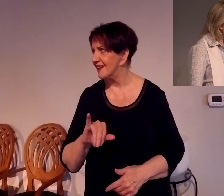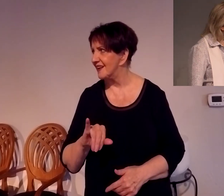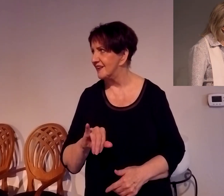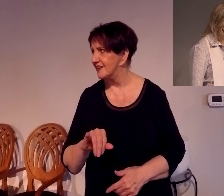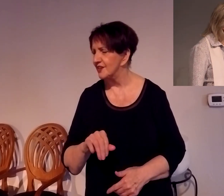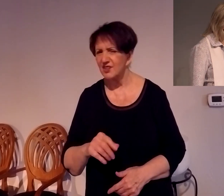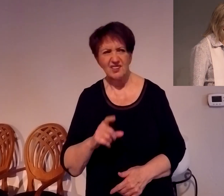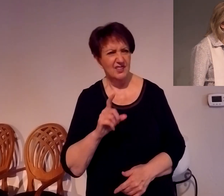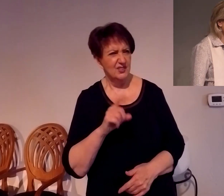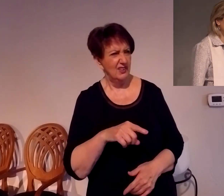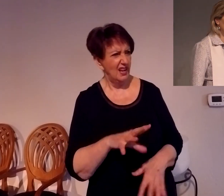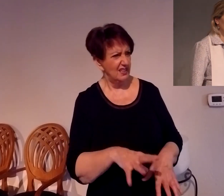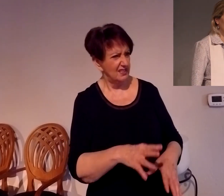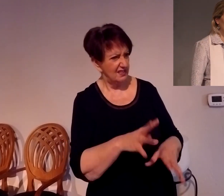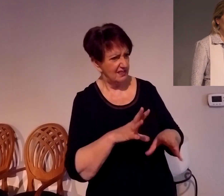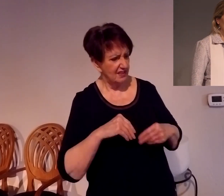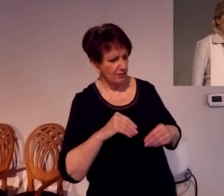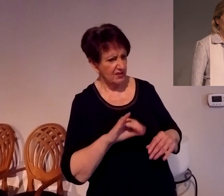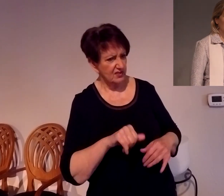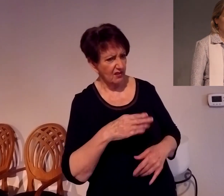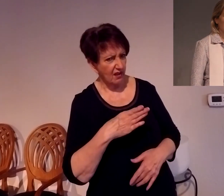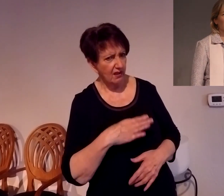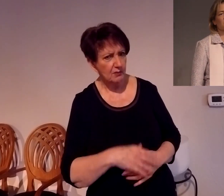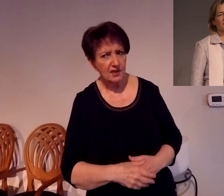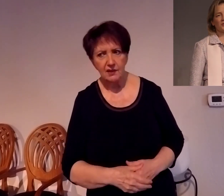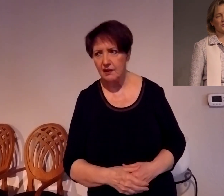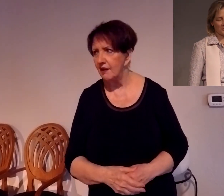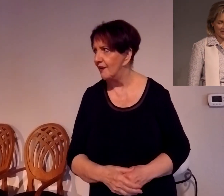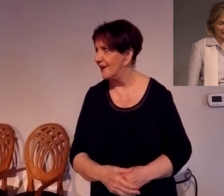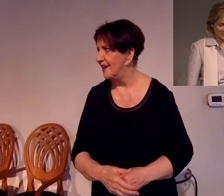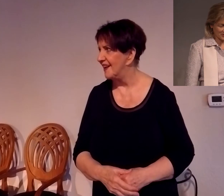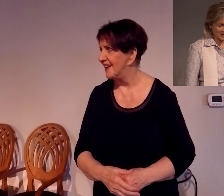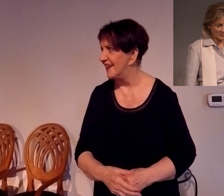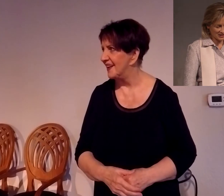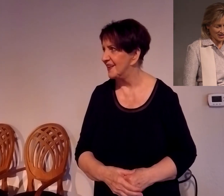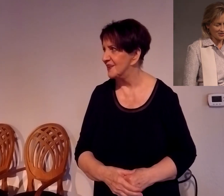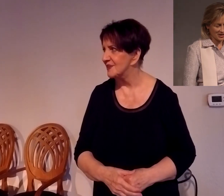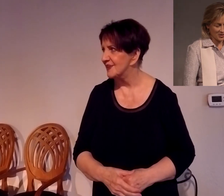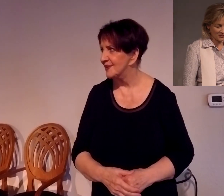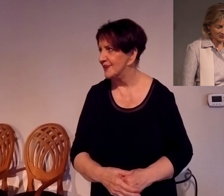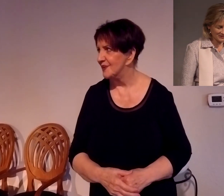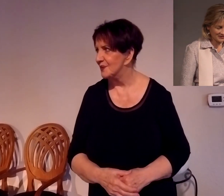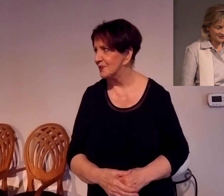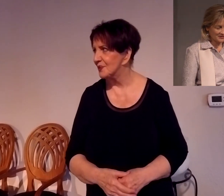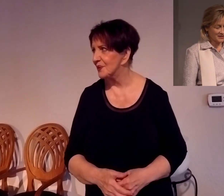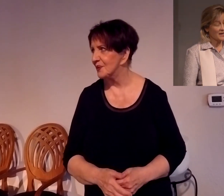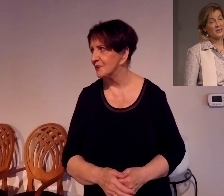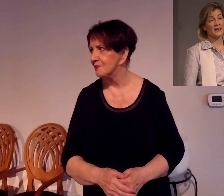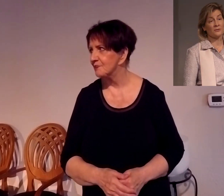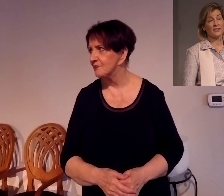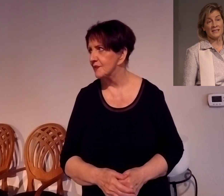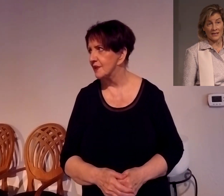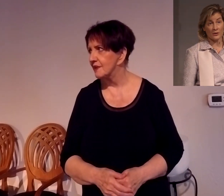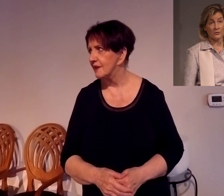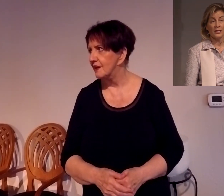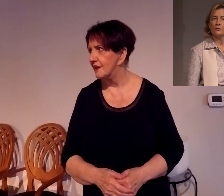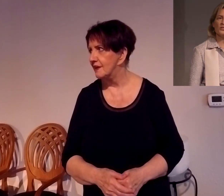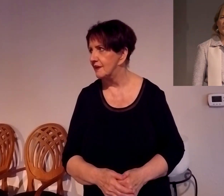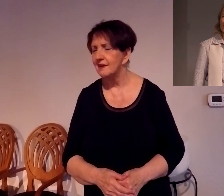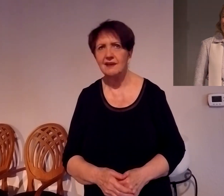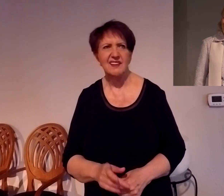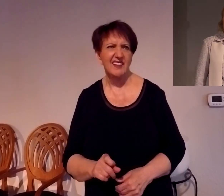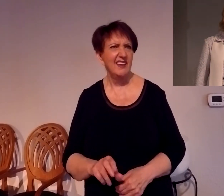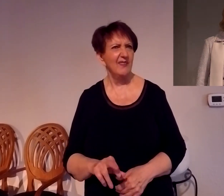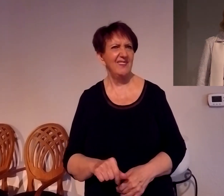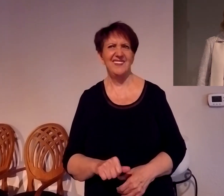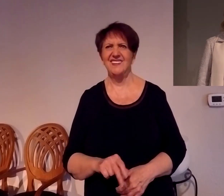should I take this job? I was going to do some playful thing, but y'all know. Karen, I don't think so. Would